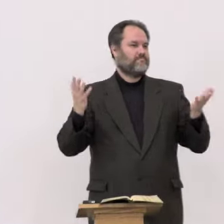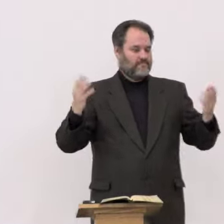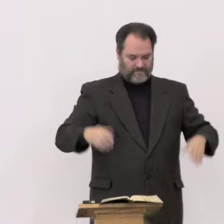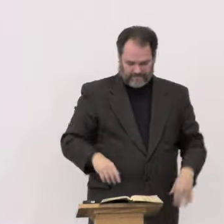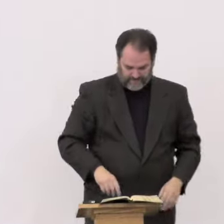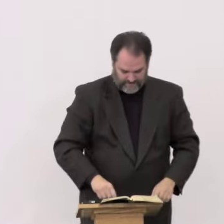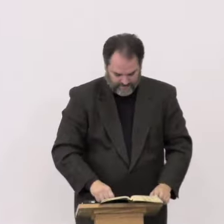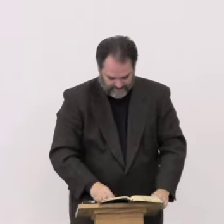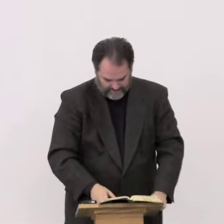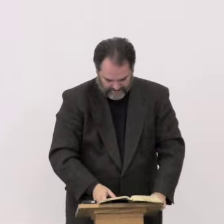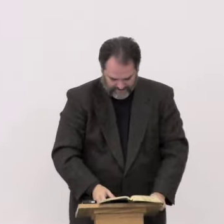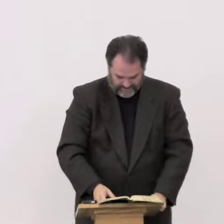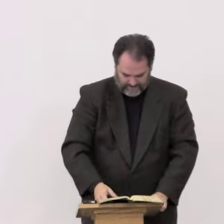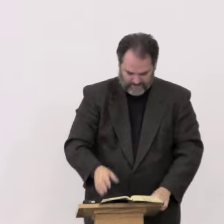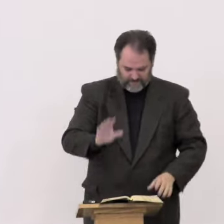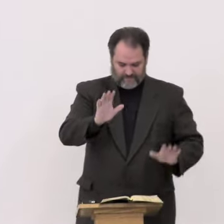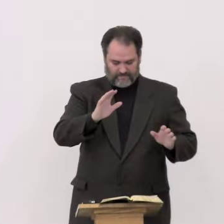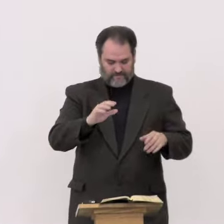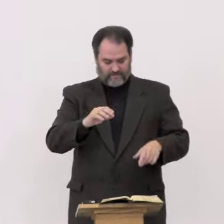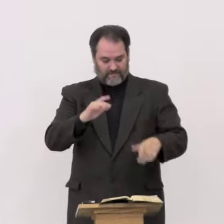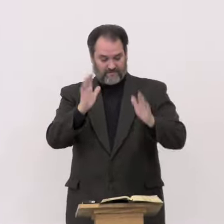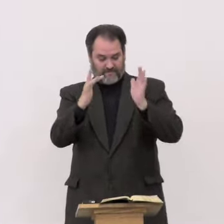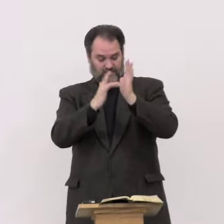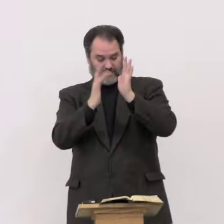can apply it, we can use the Bible and apply it.